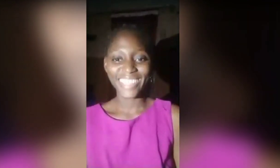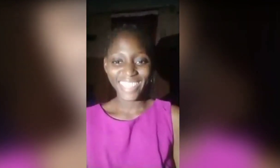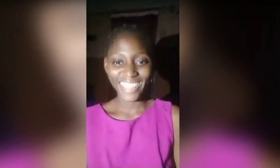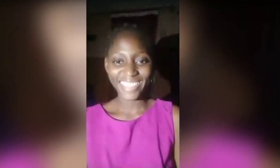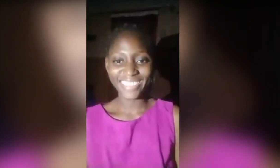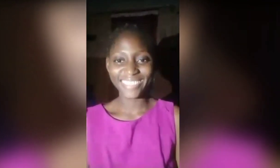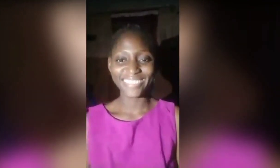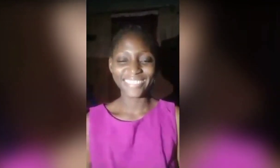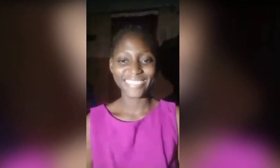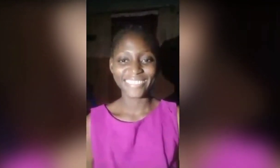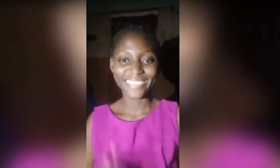V.